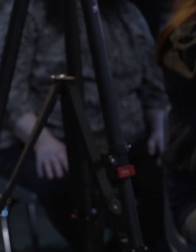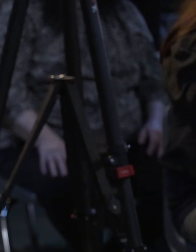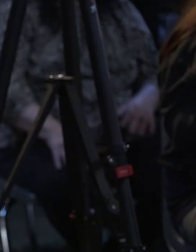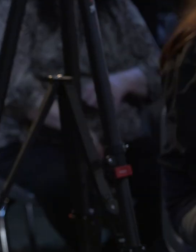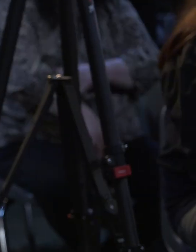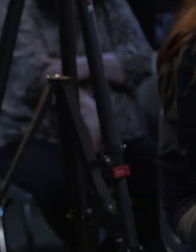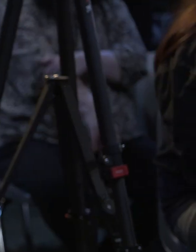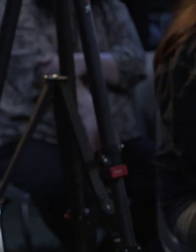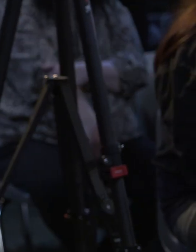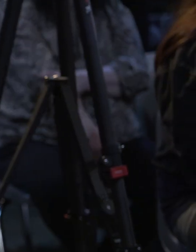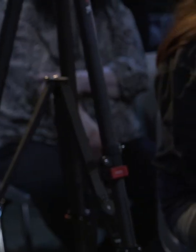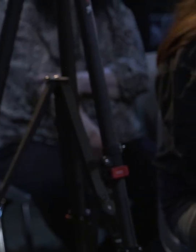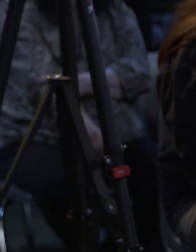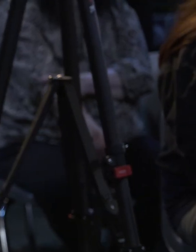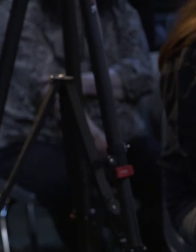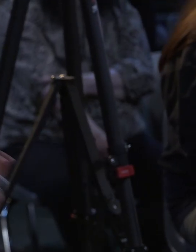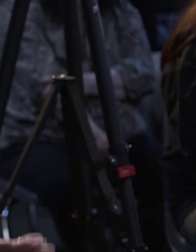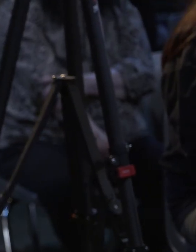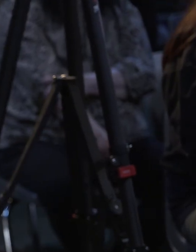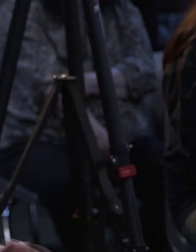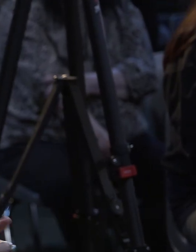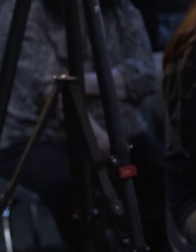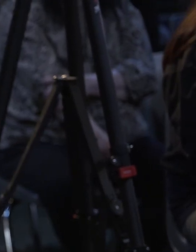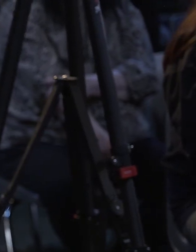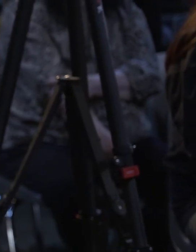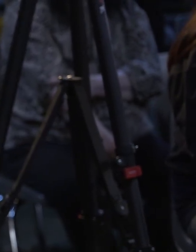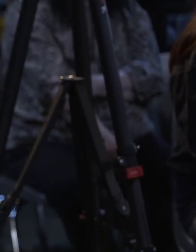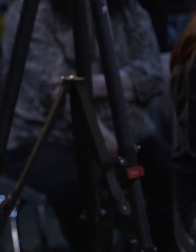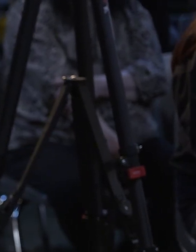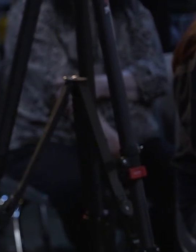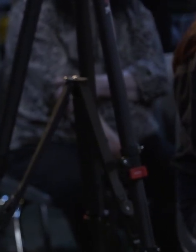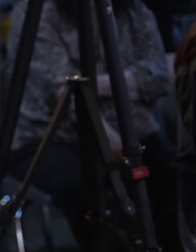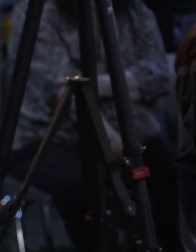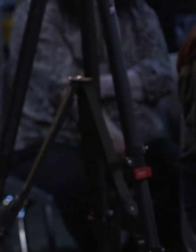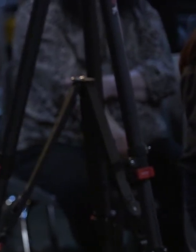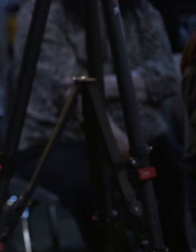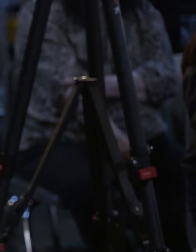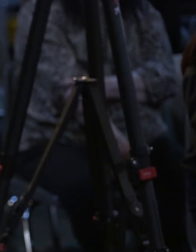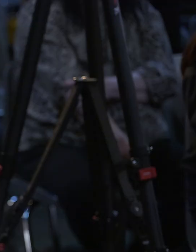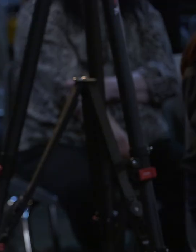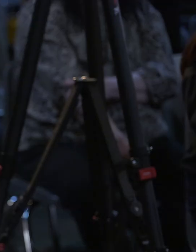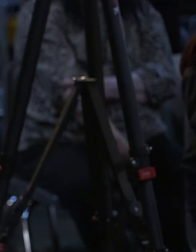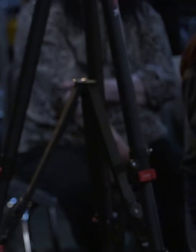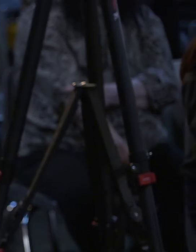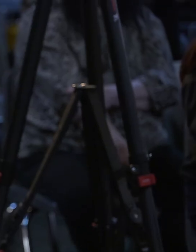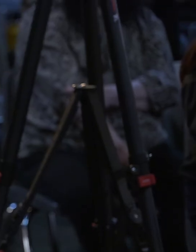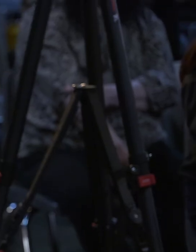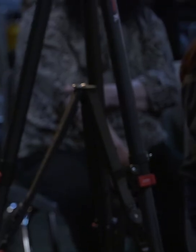it was my whole world like flipped upside down. A mystery or died? No, they just